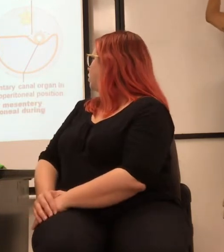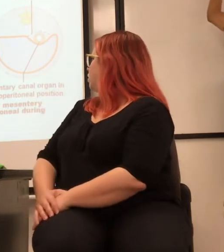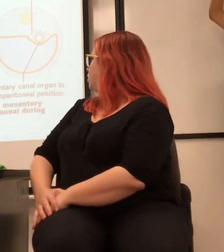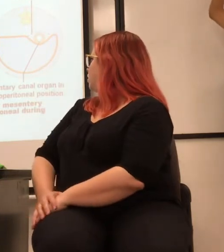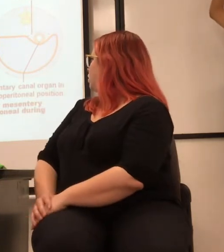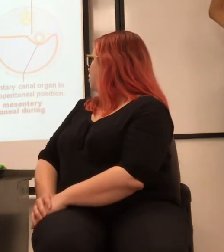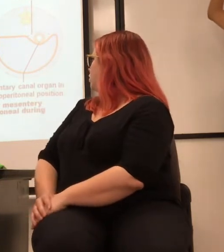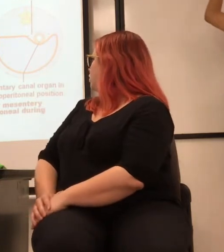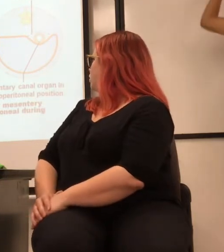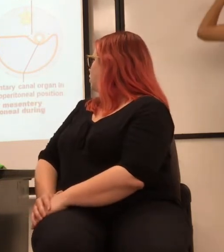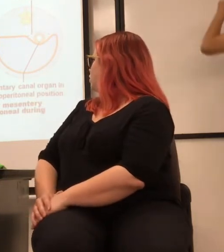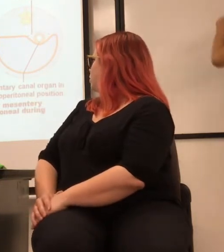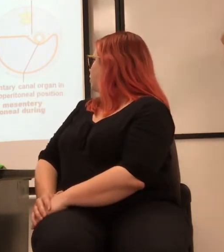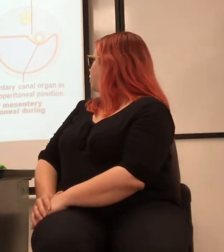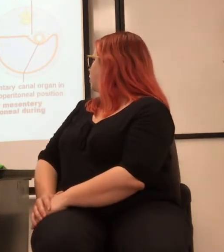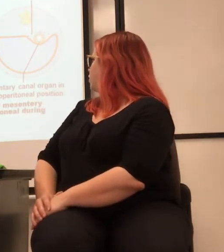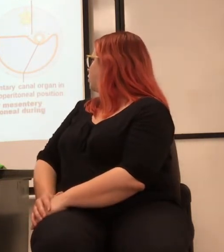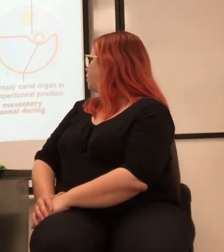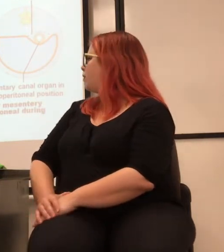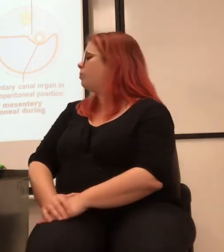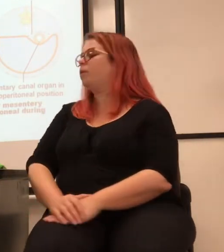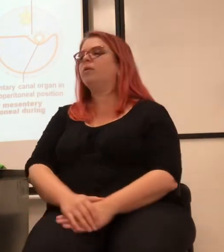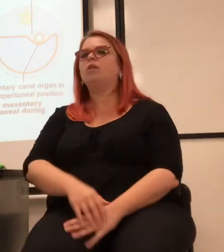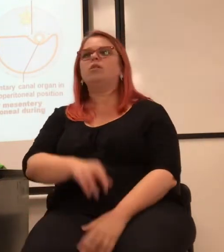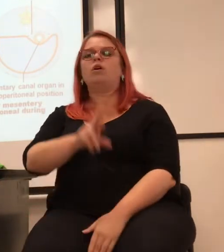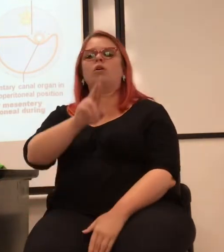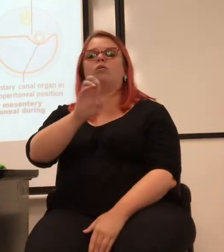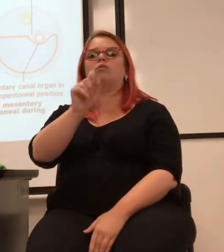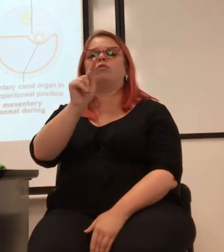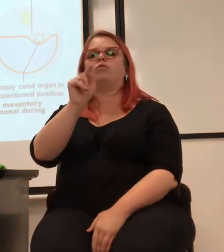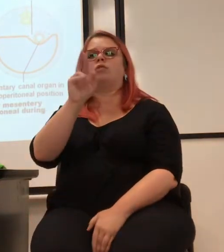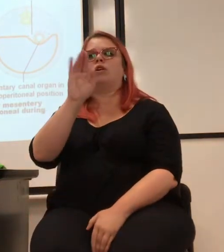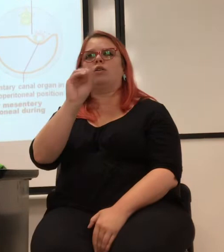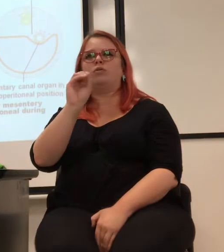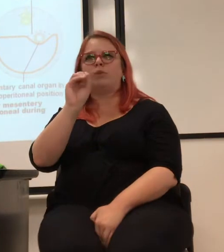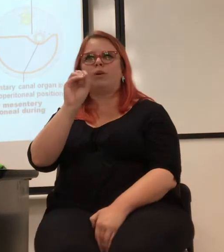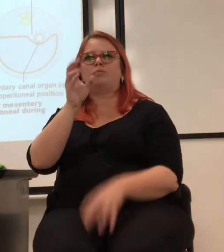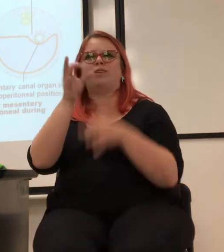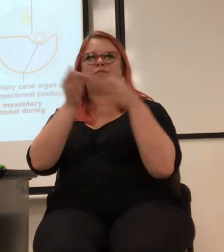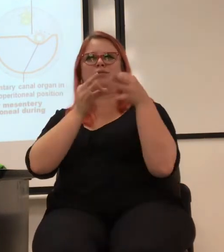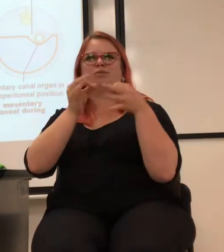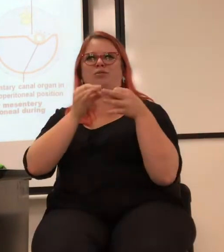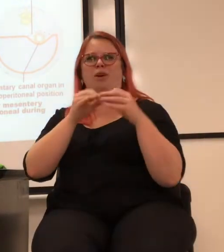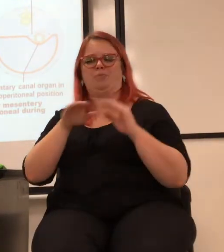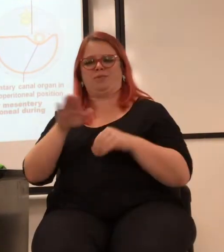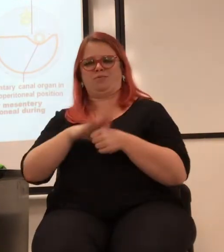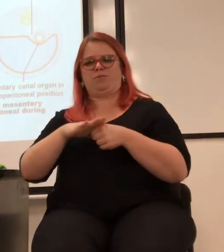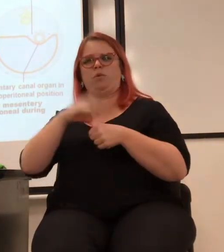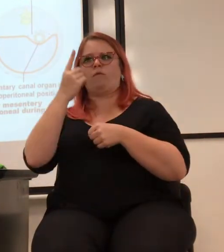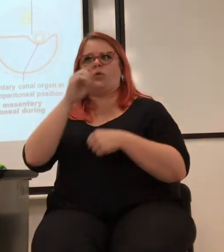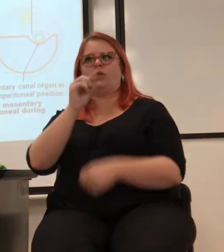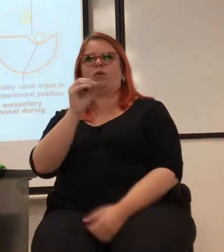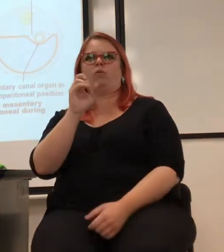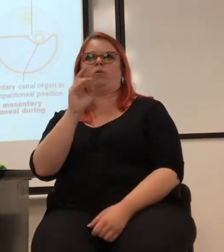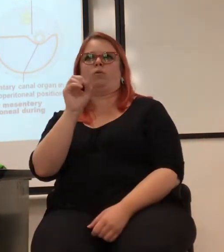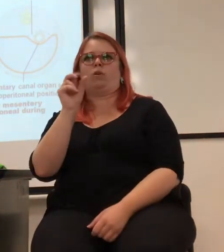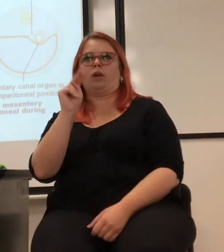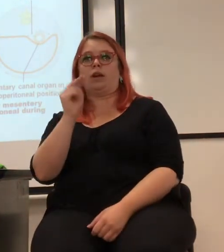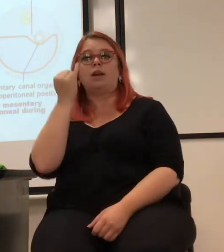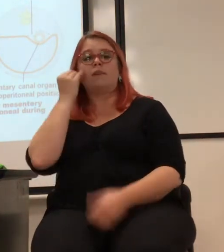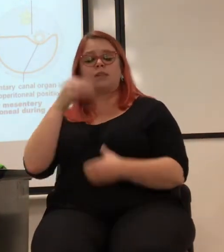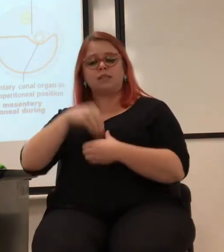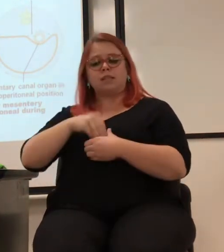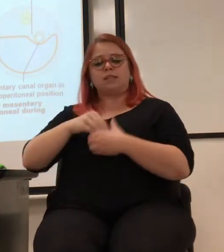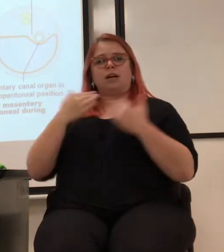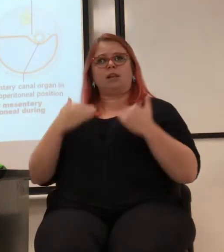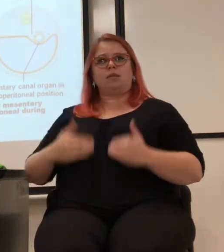peritoneal. This is describing the location of the organs. If you're in the body cavity, basically you